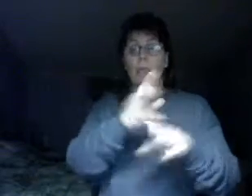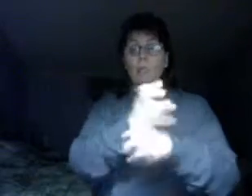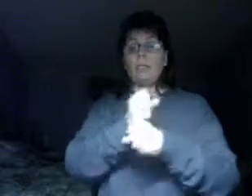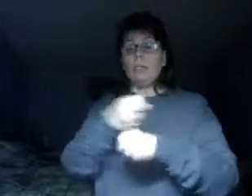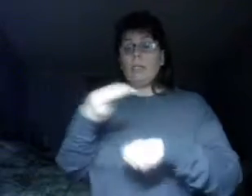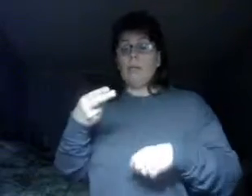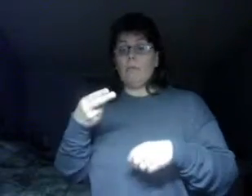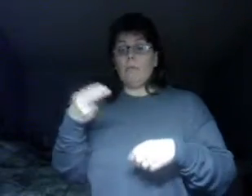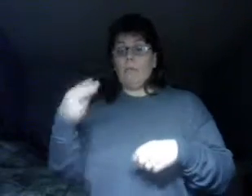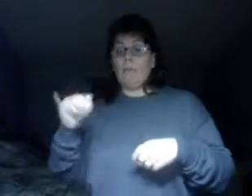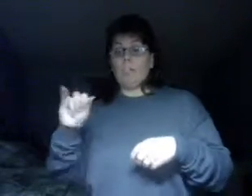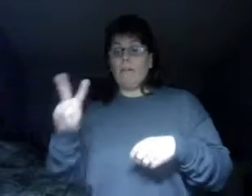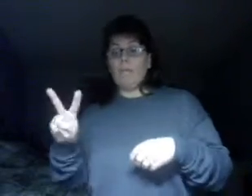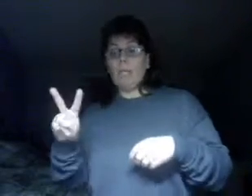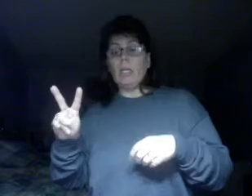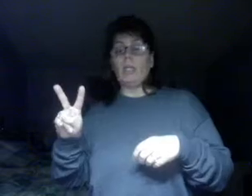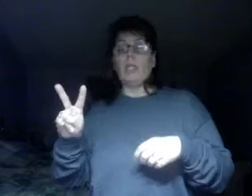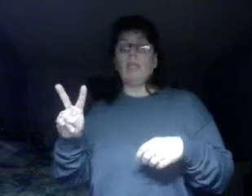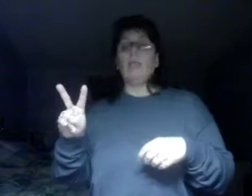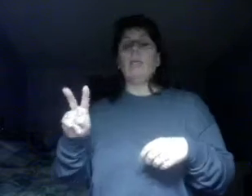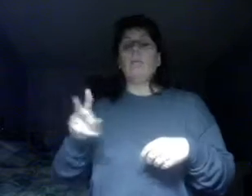keep themselves healthy and strong and be productive.